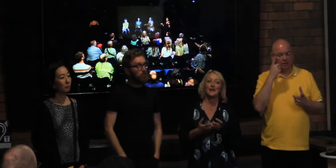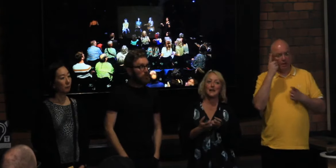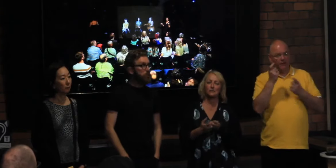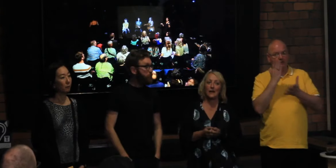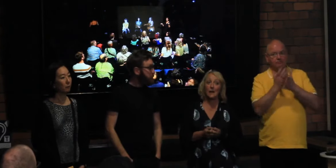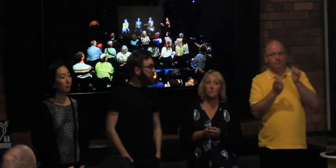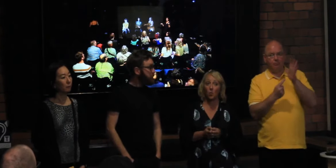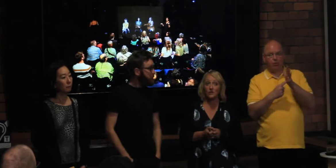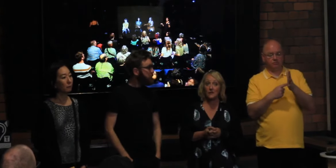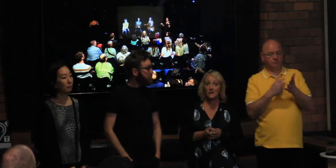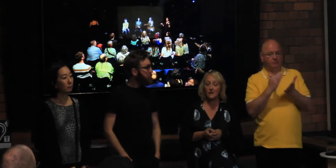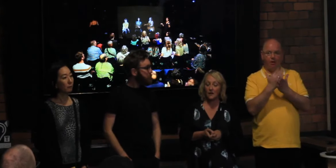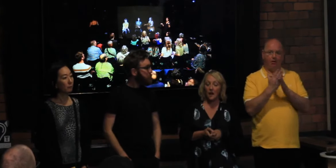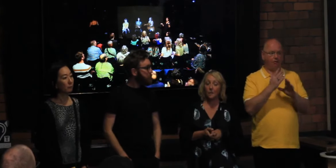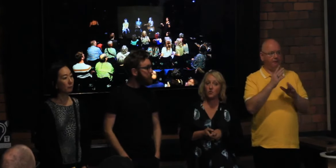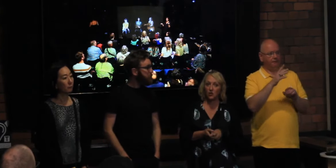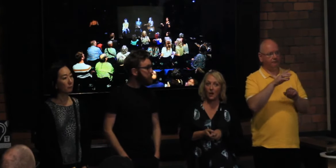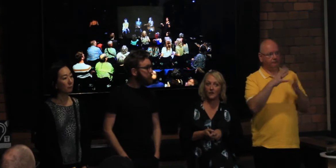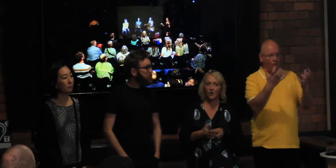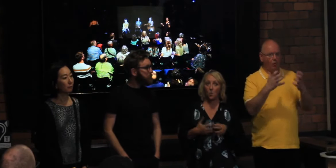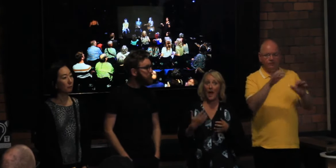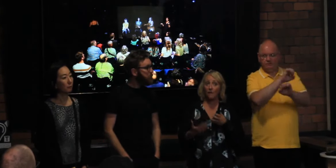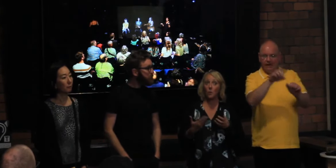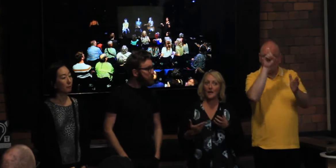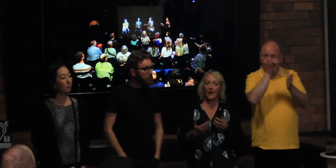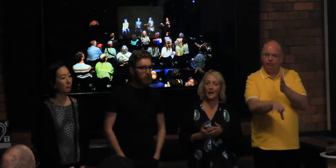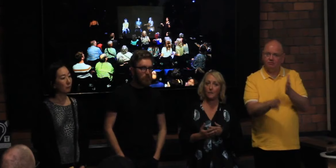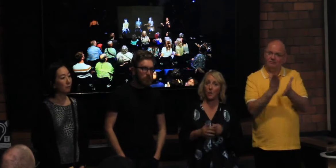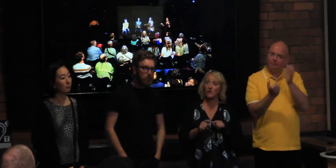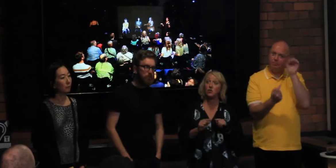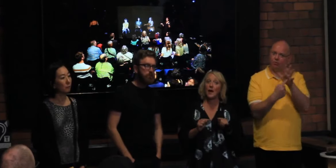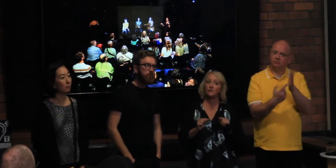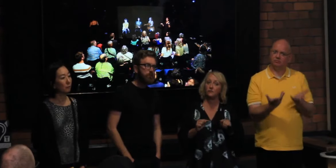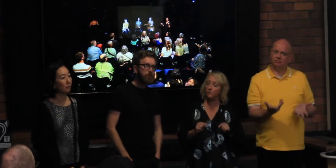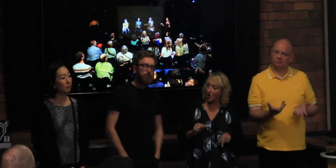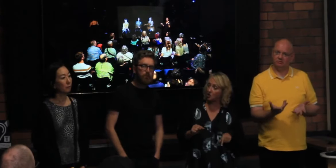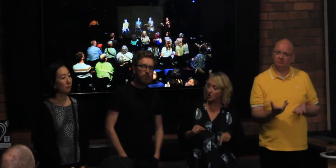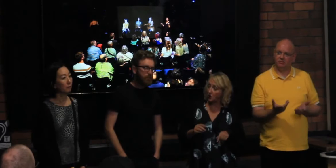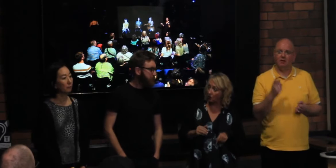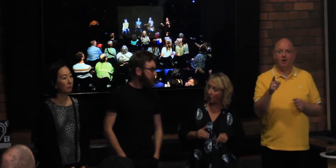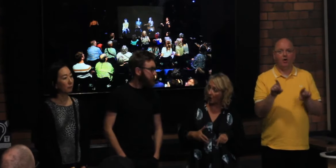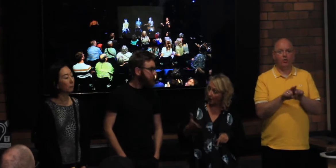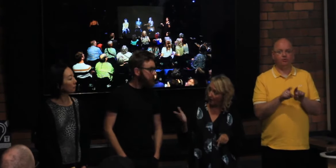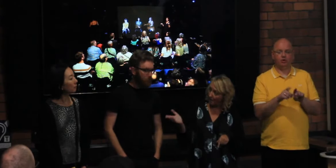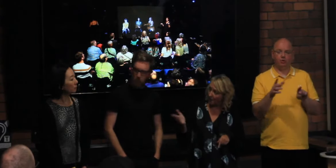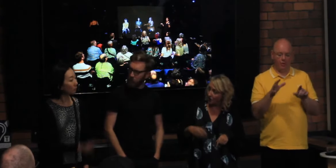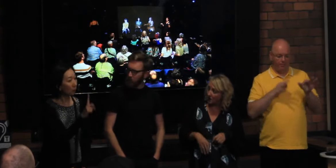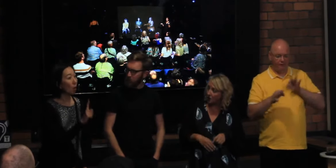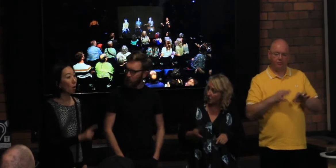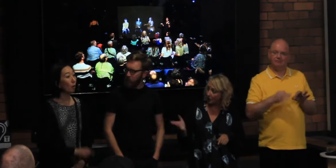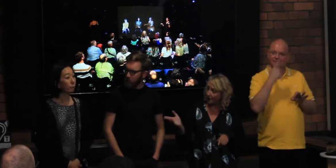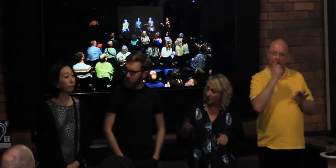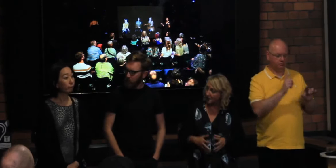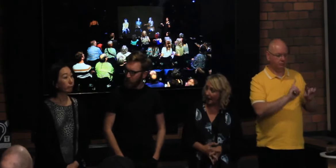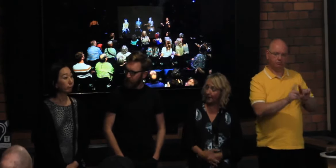aesthetic. It's really important to us, so wherever we can. But we do have different versions of the work. Maybe